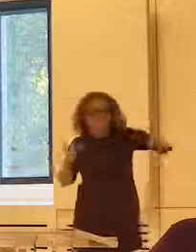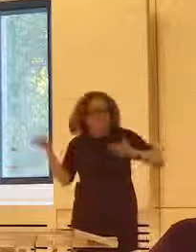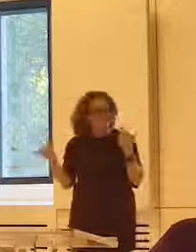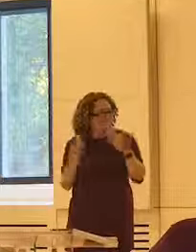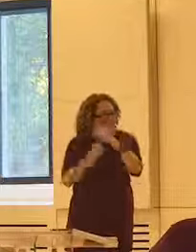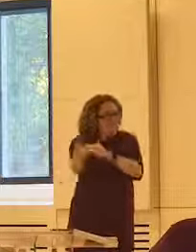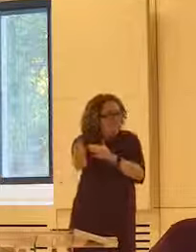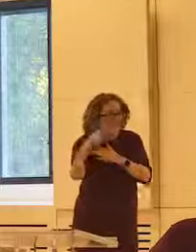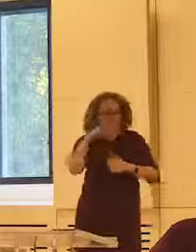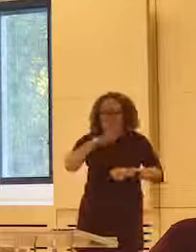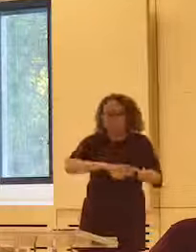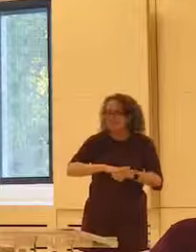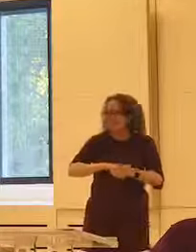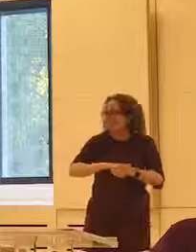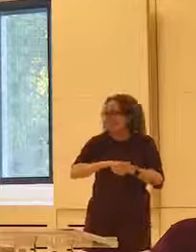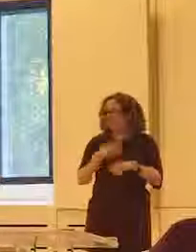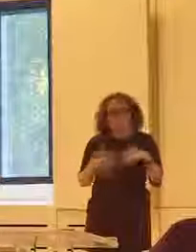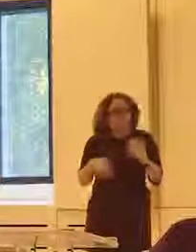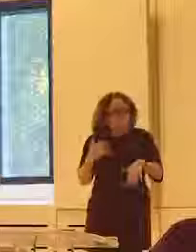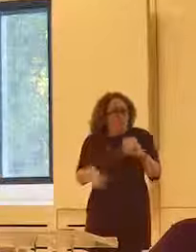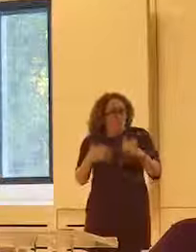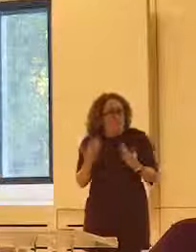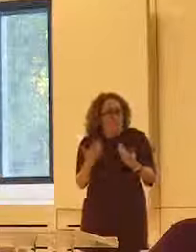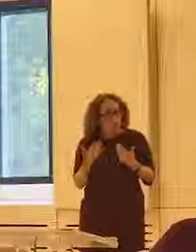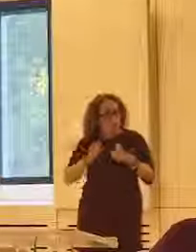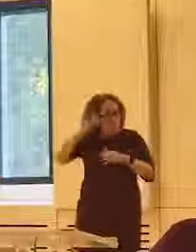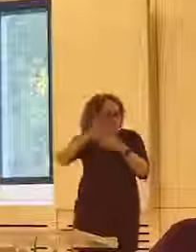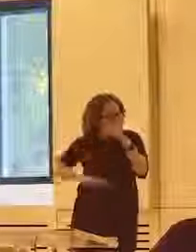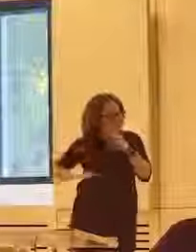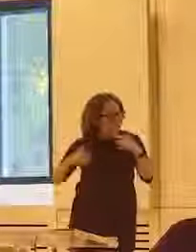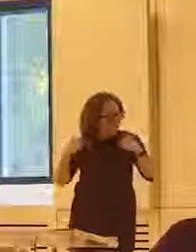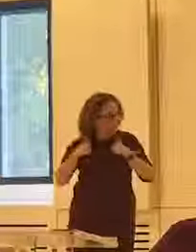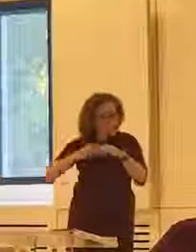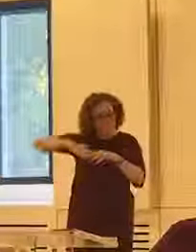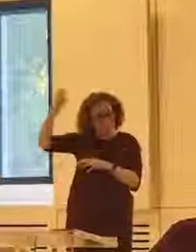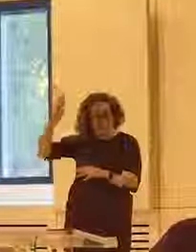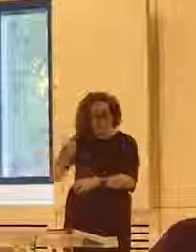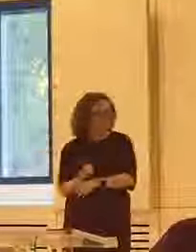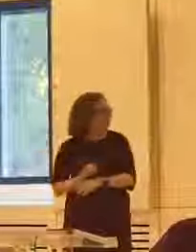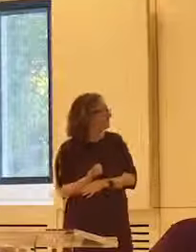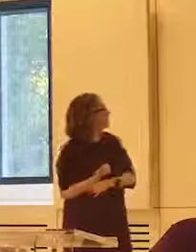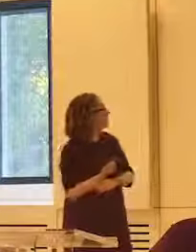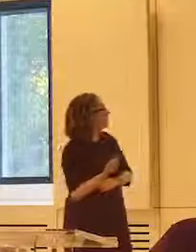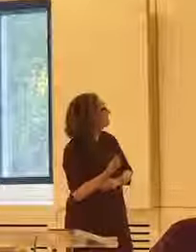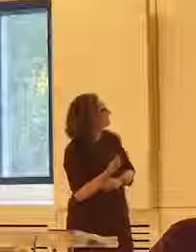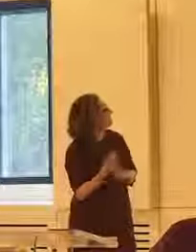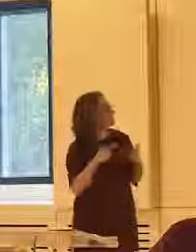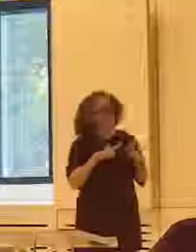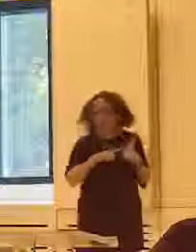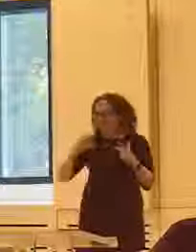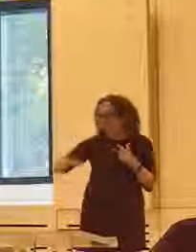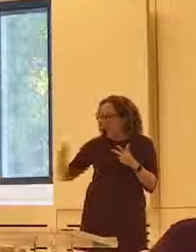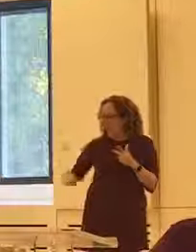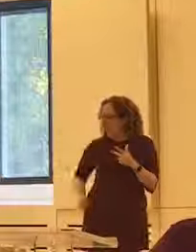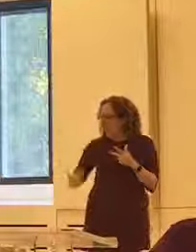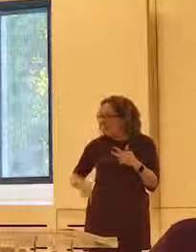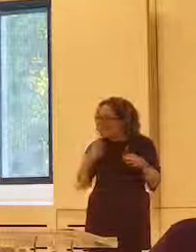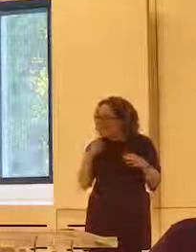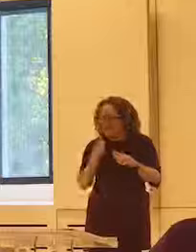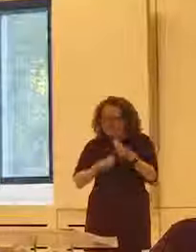if there's something wrong with me? Where do I go? I suffer, I experience these things, but I have a problem as to where to go to